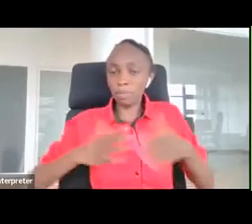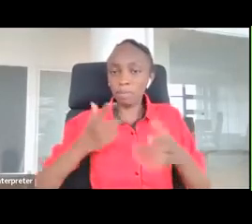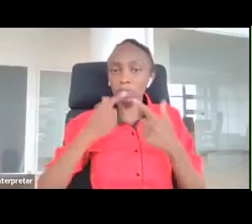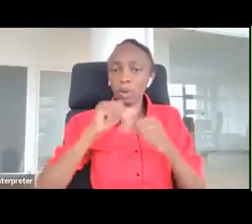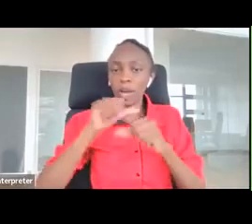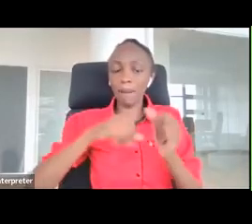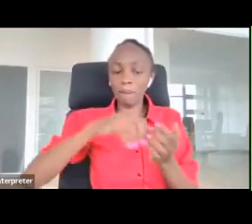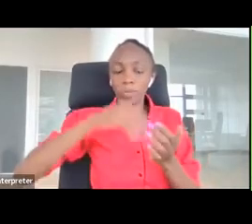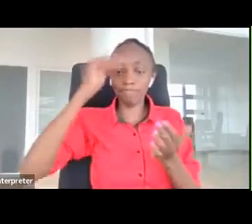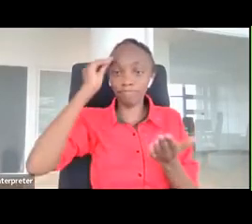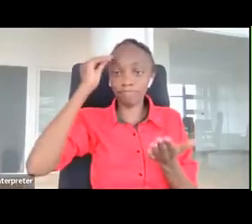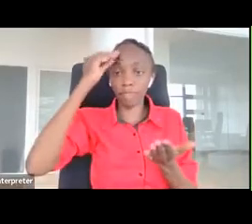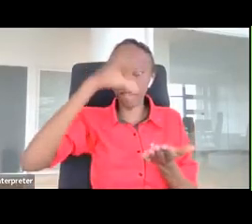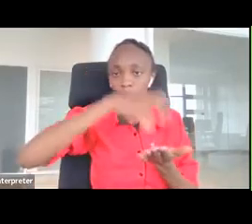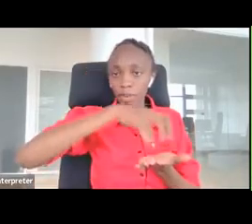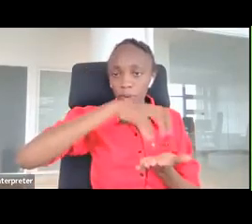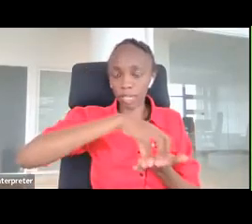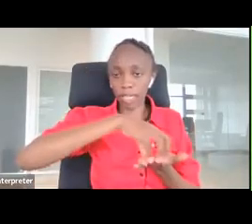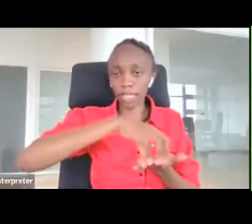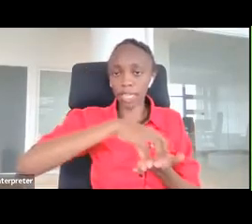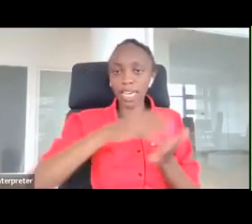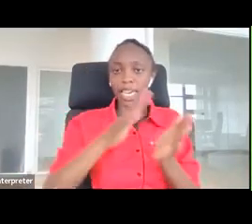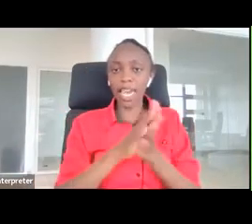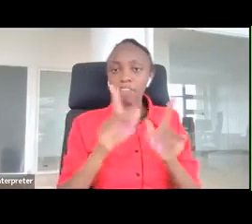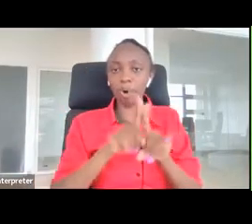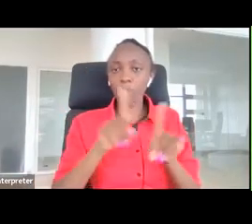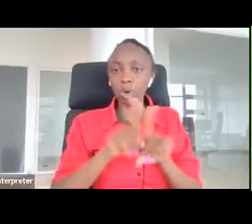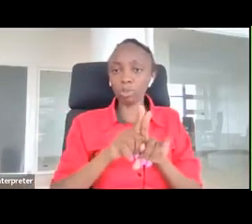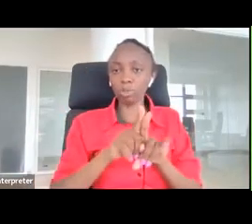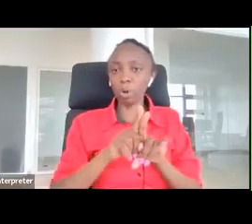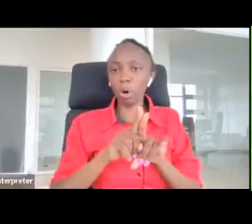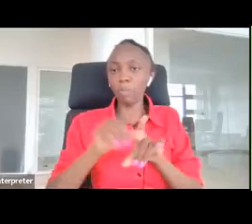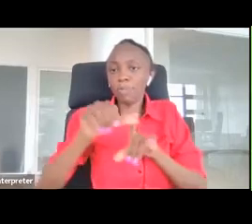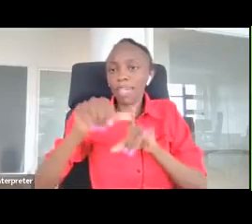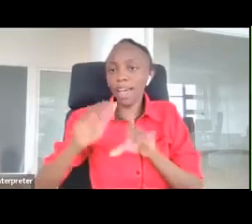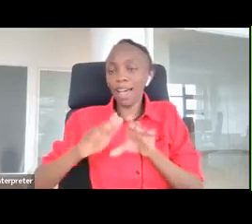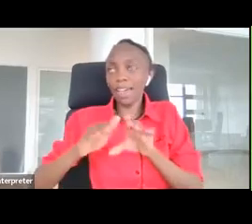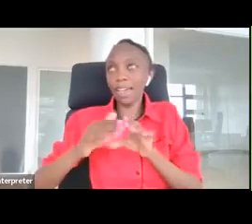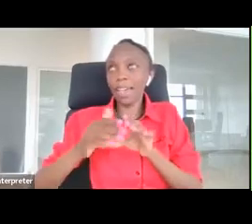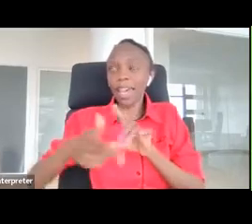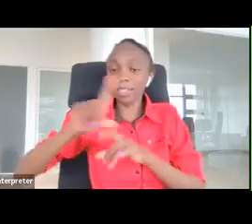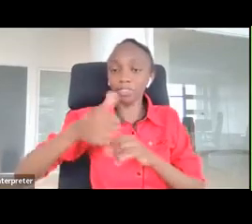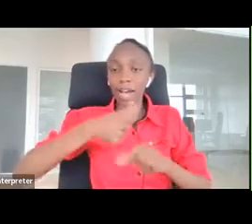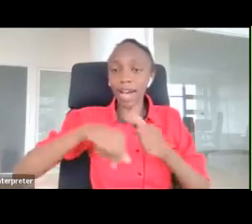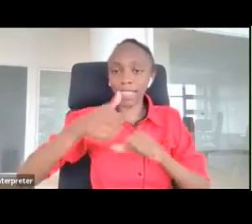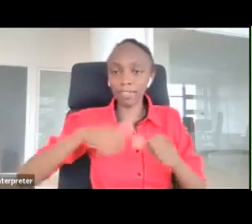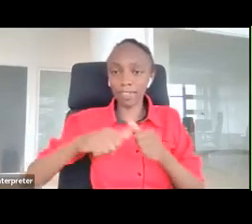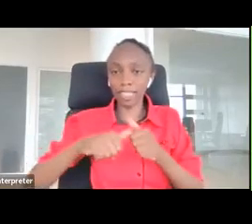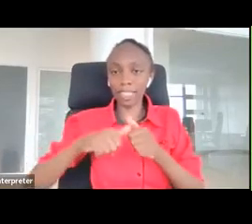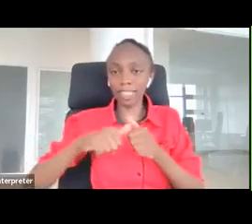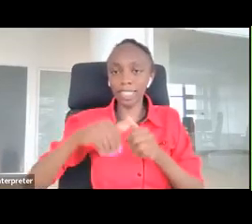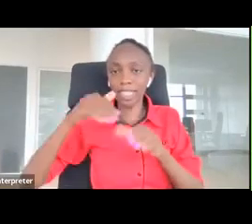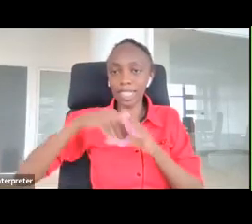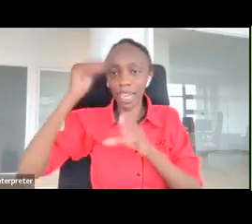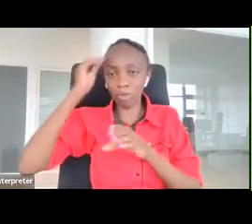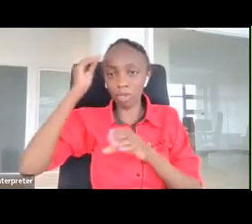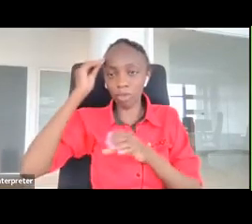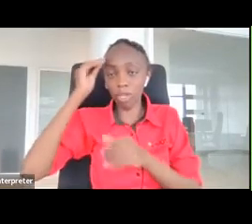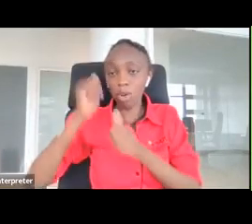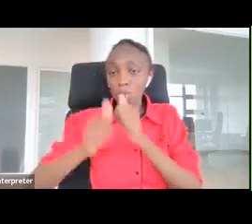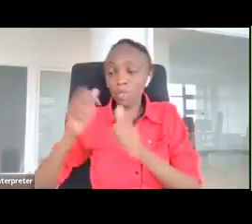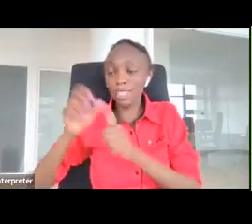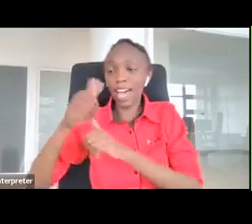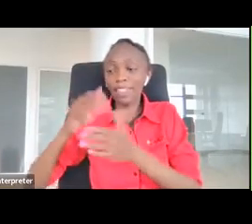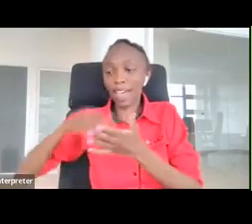now even the co-curricular activities, the extra activities that the regular learners participate